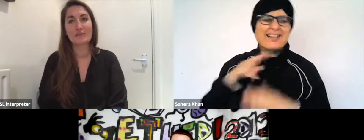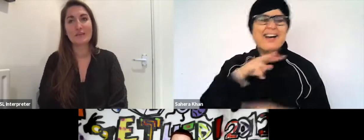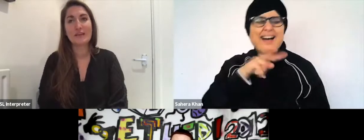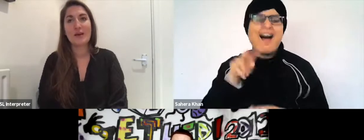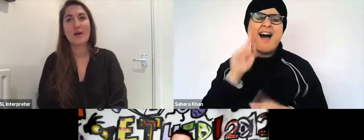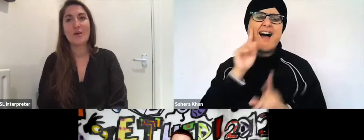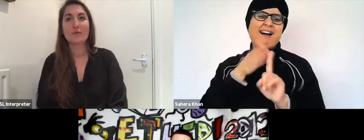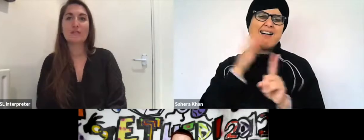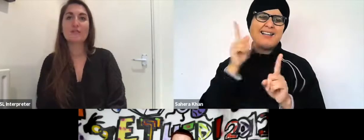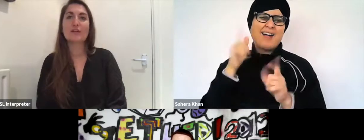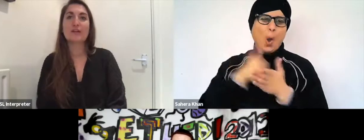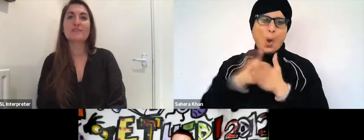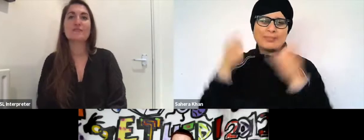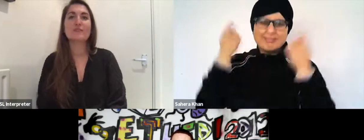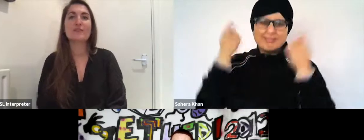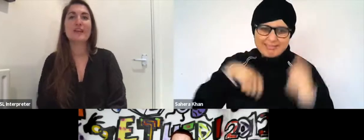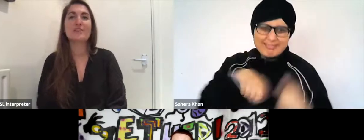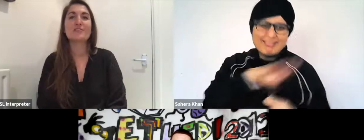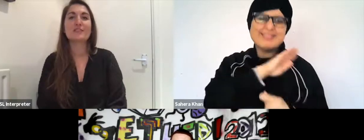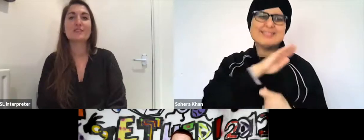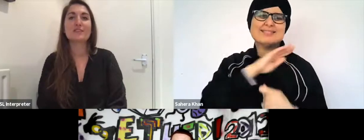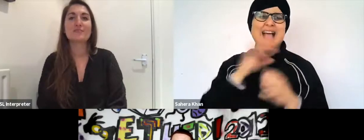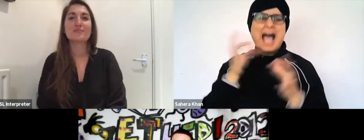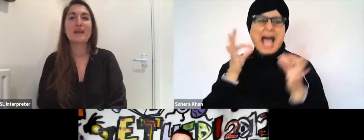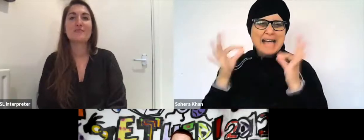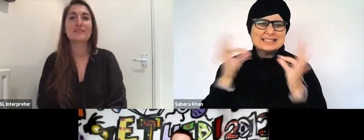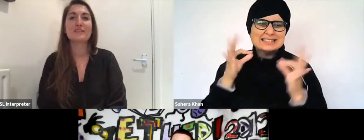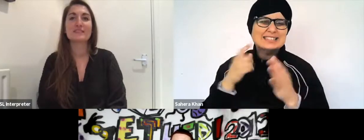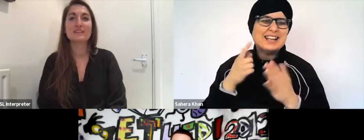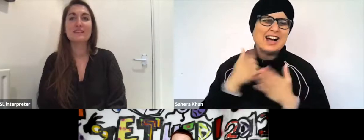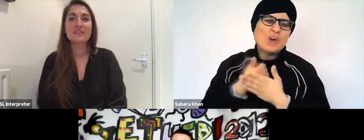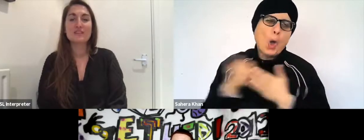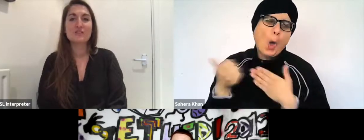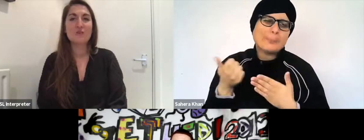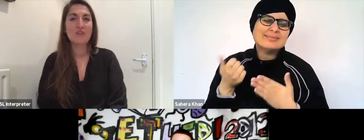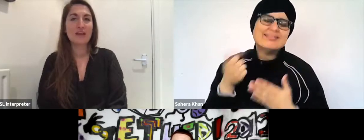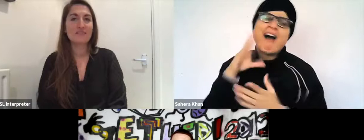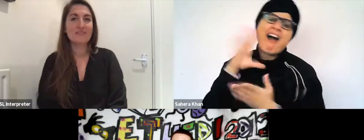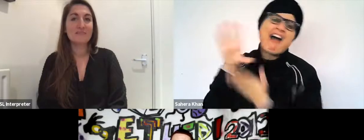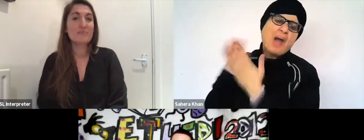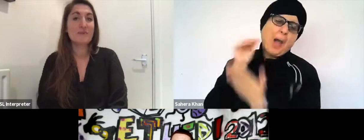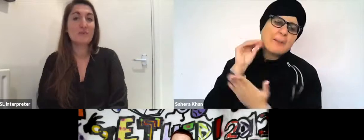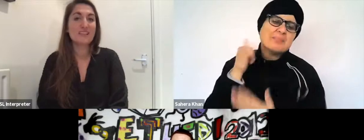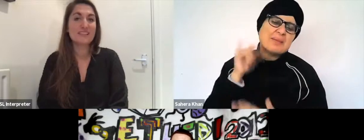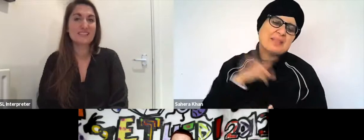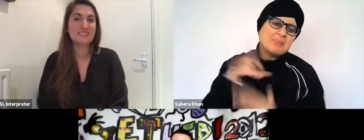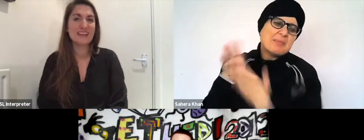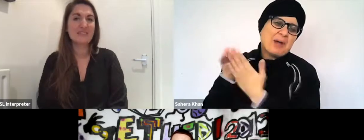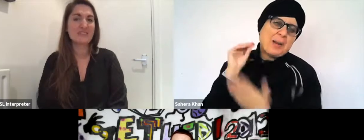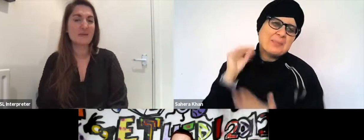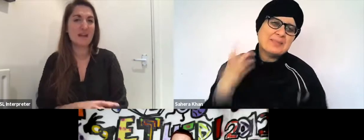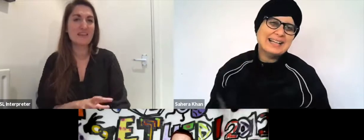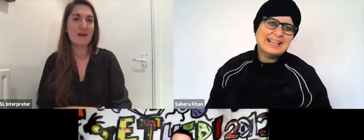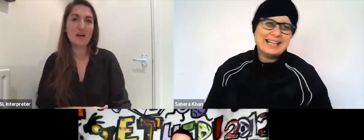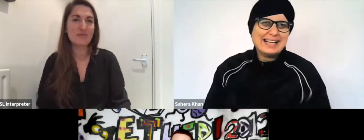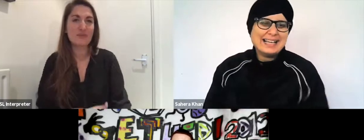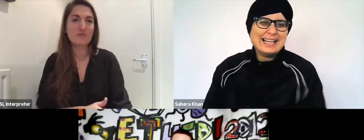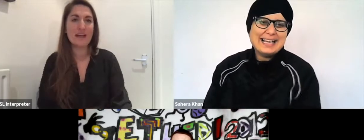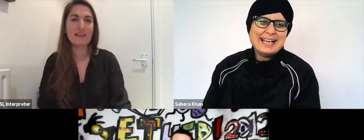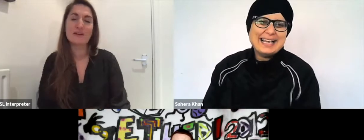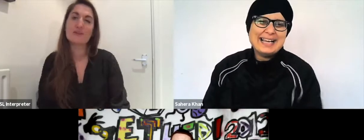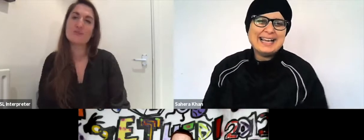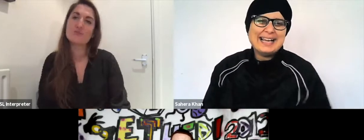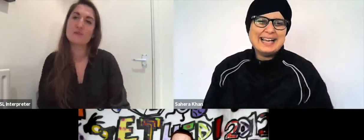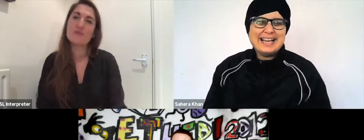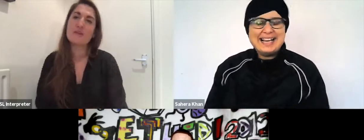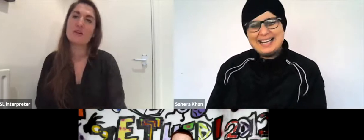deaf, I would kind of look at different communications, look at different behaviors, and saw that people always acted that way, and everyone had